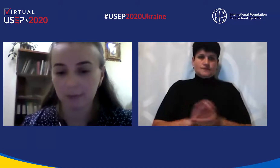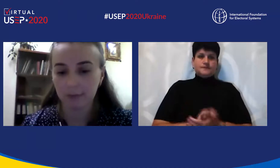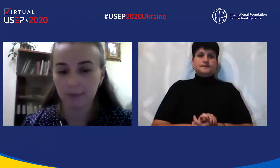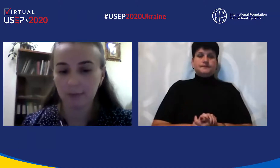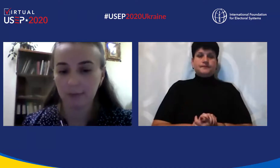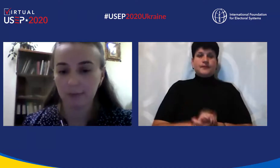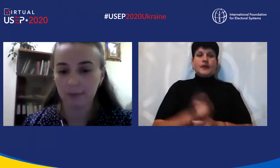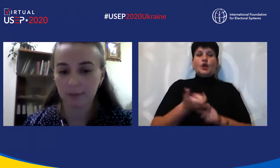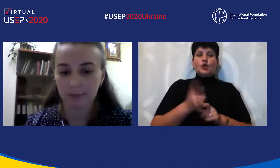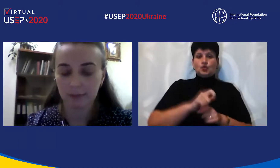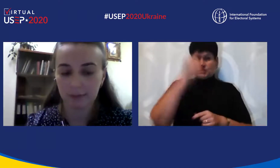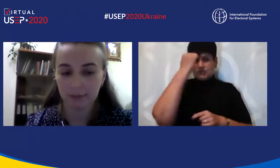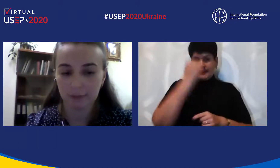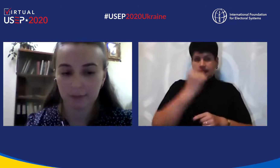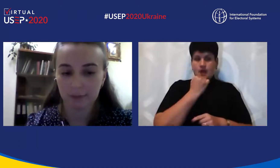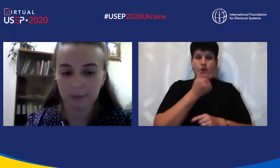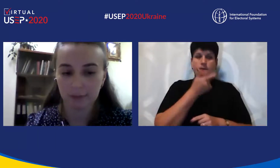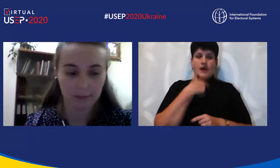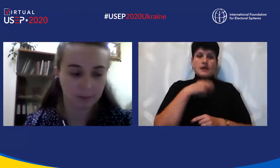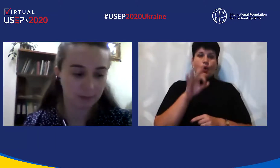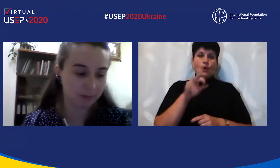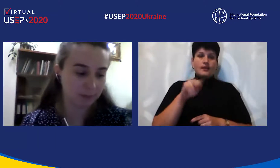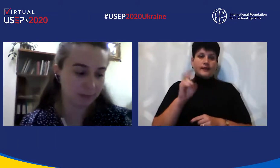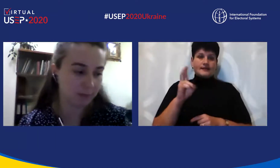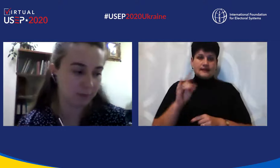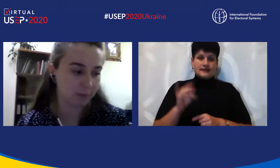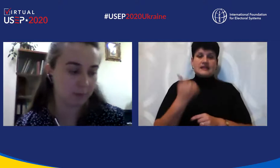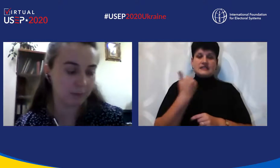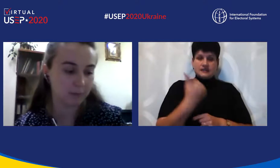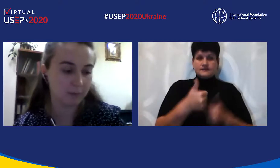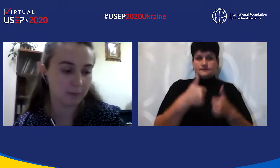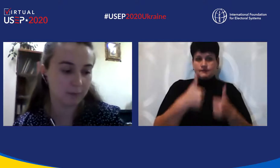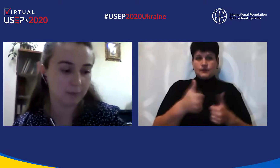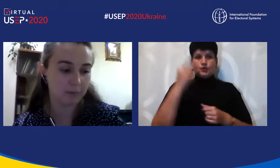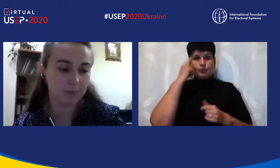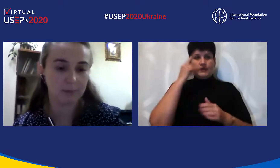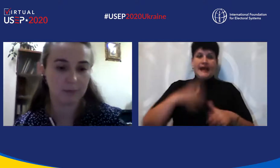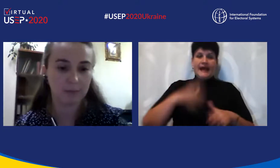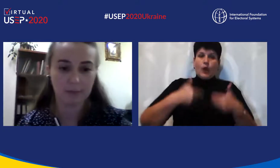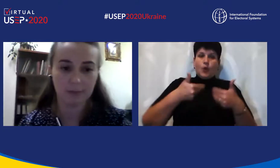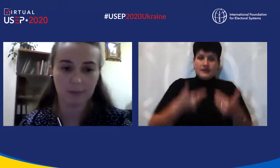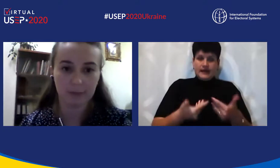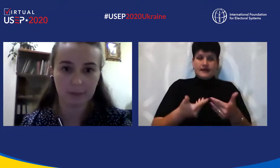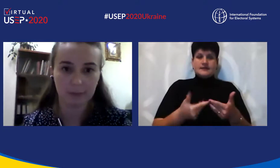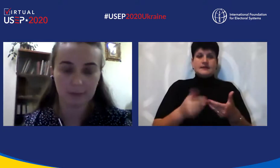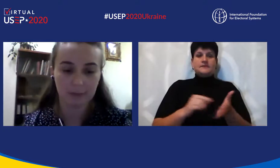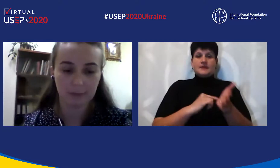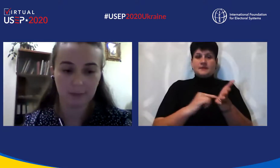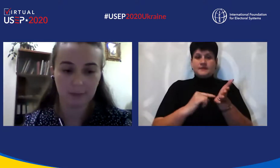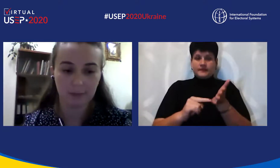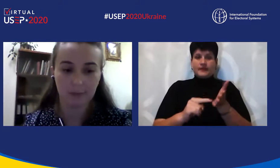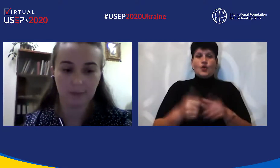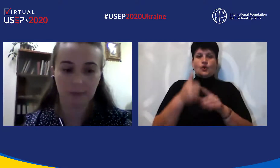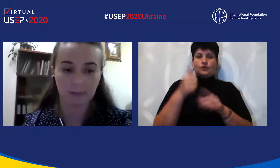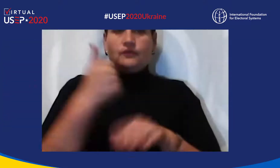mentioned. Thank you very much, Ms. Alexandra, for your insight and for your recommendations for describing